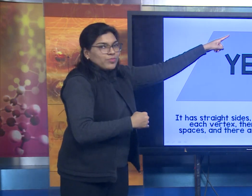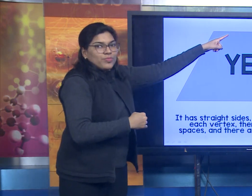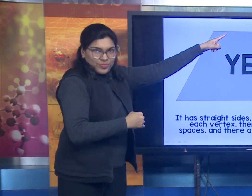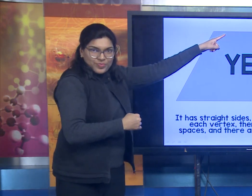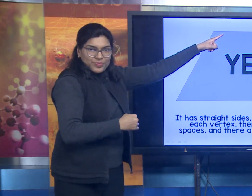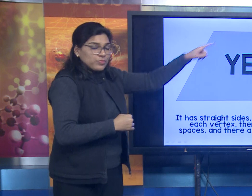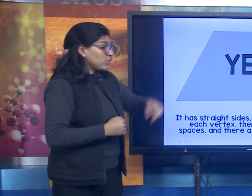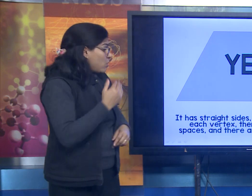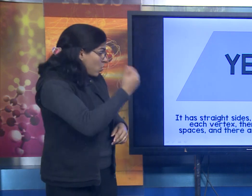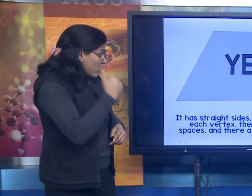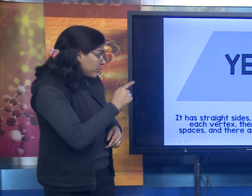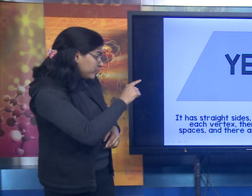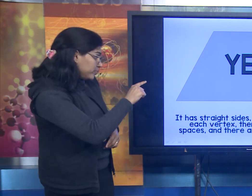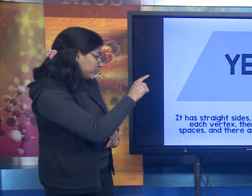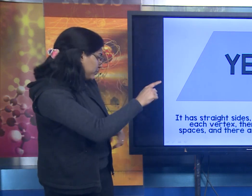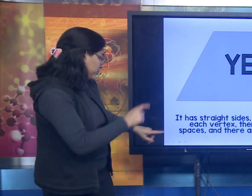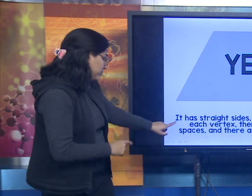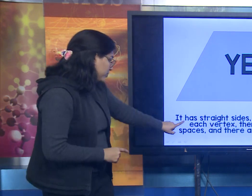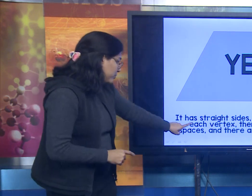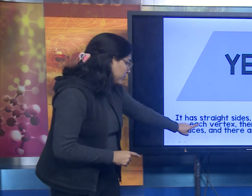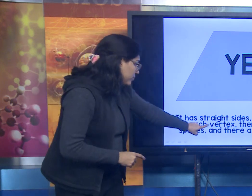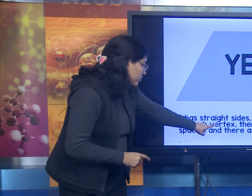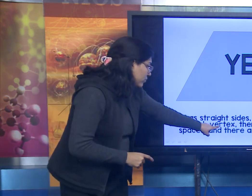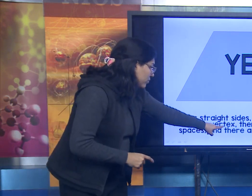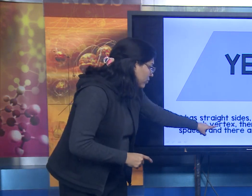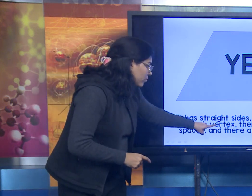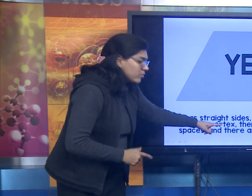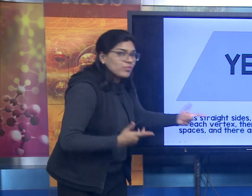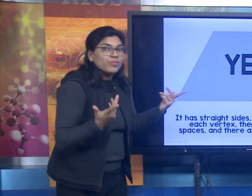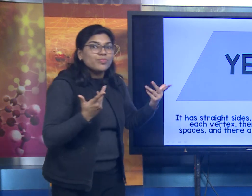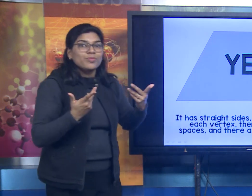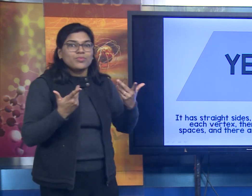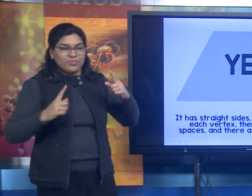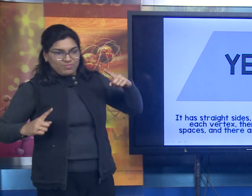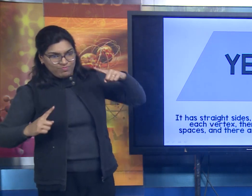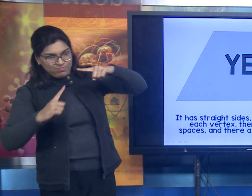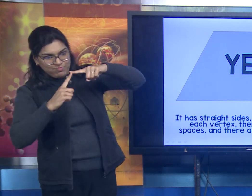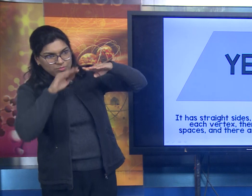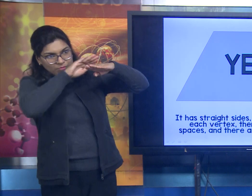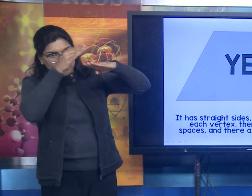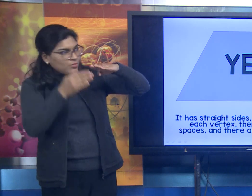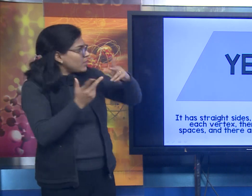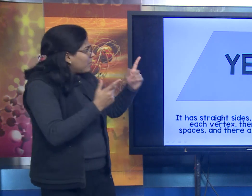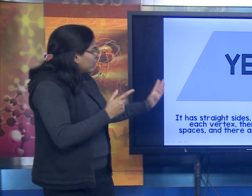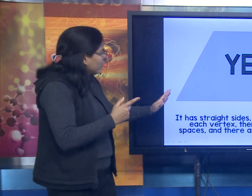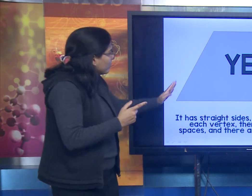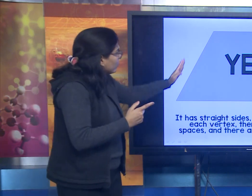see these two lines, and if we see the next, each vertex. Where is the vertex? When two